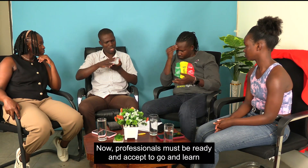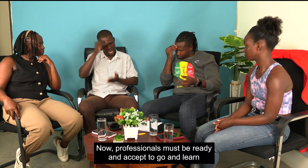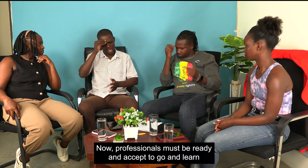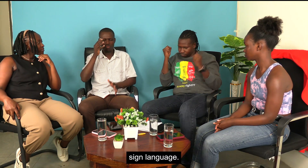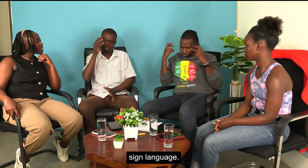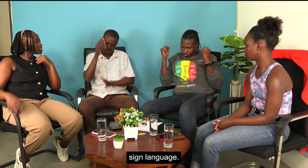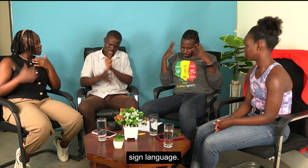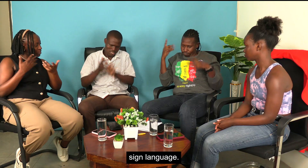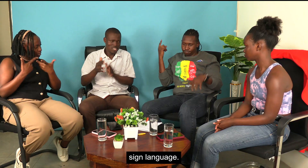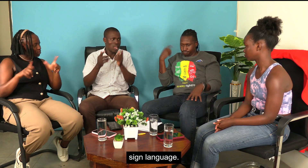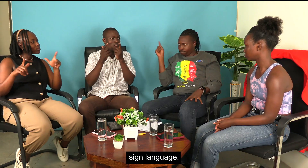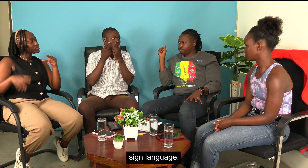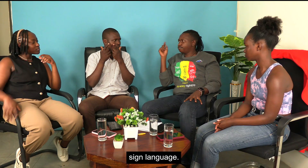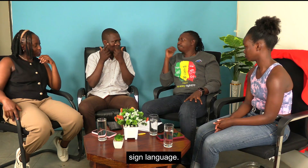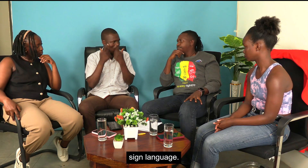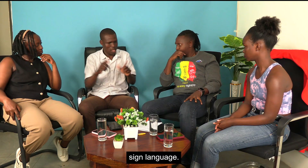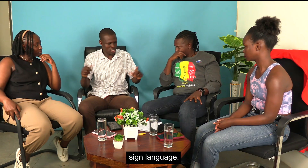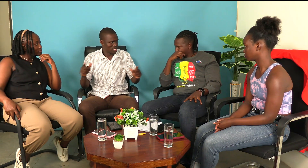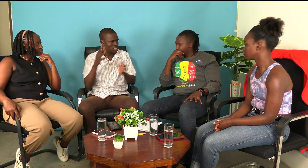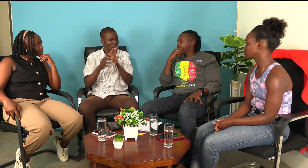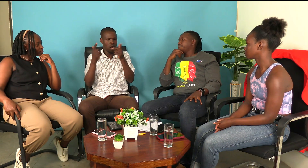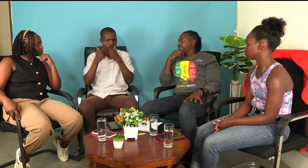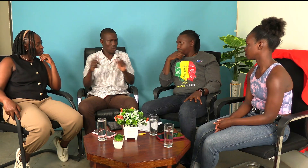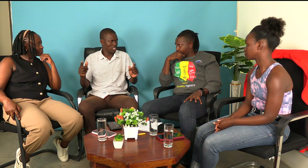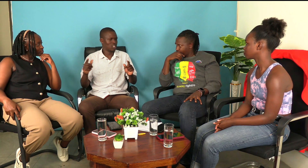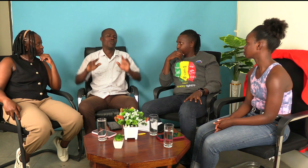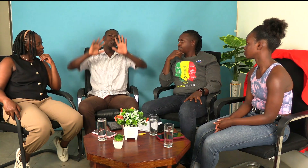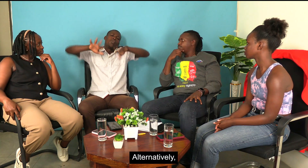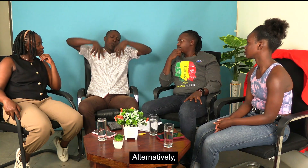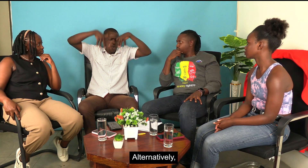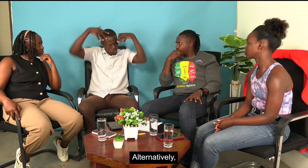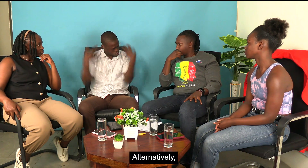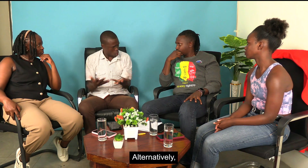So for that, we don't accept. So for sign language,